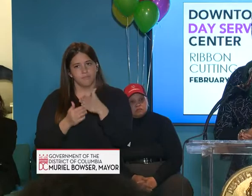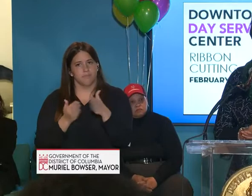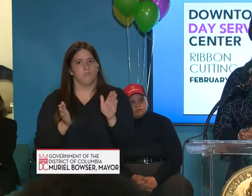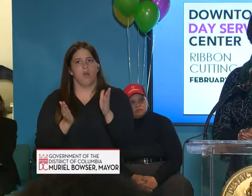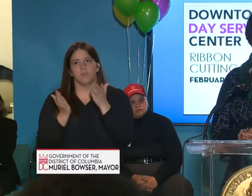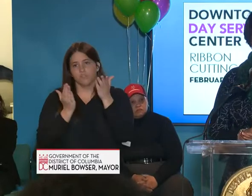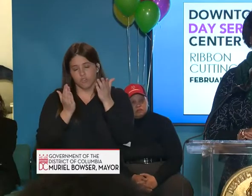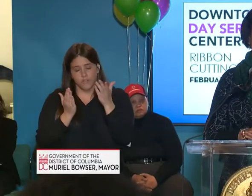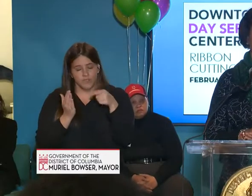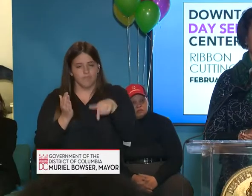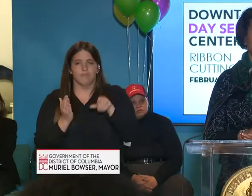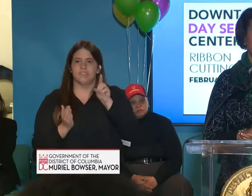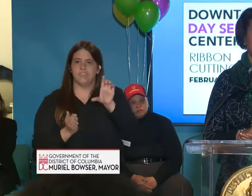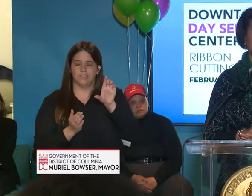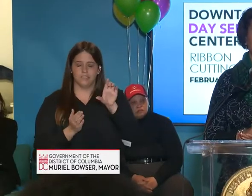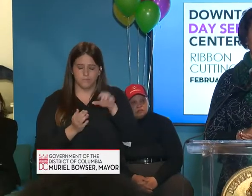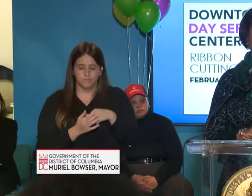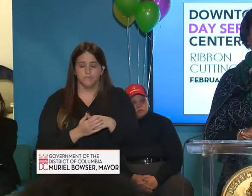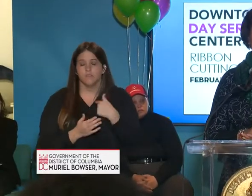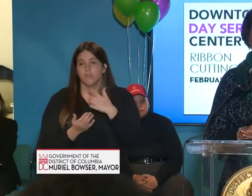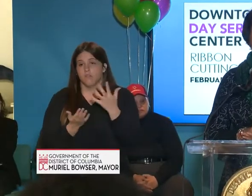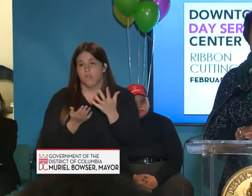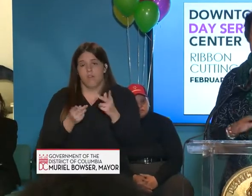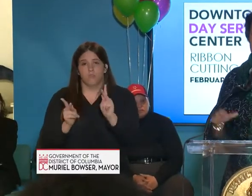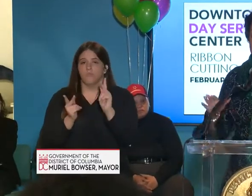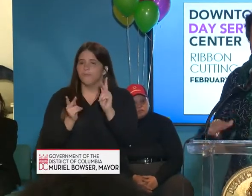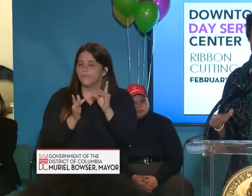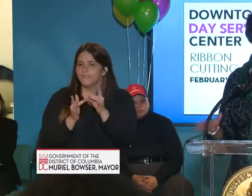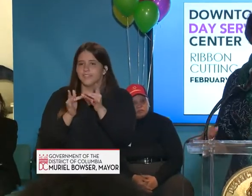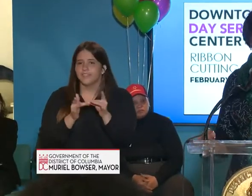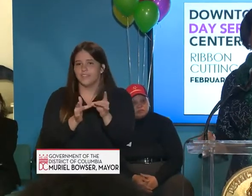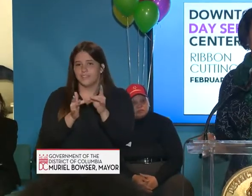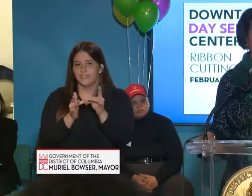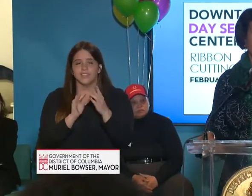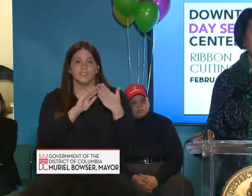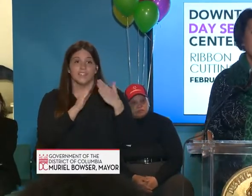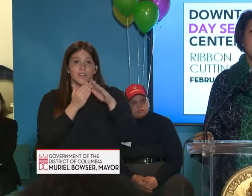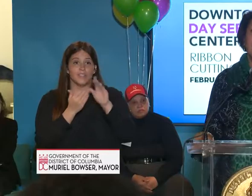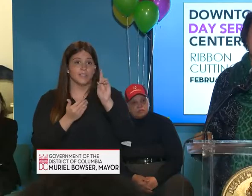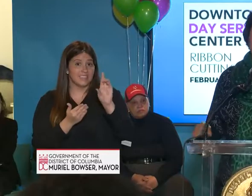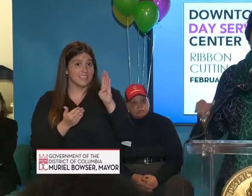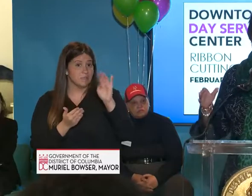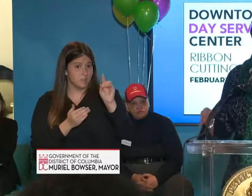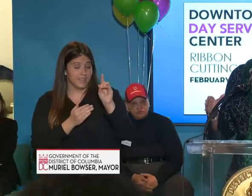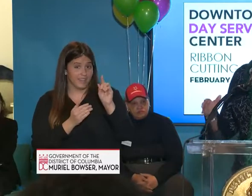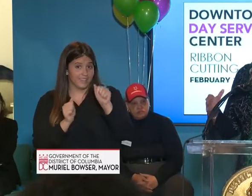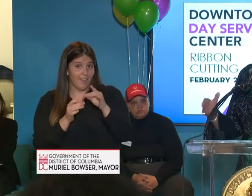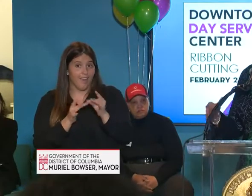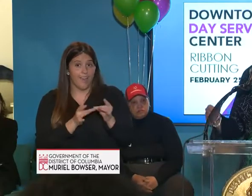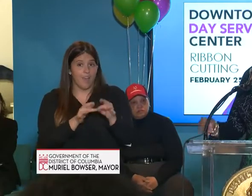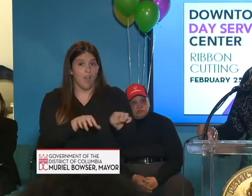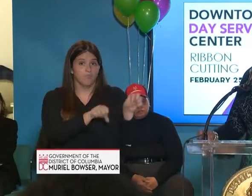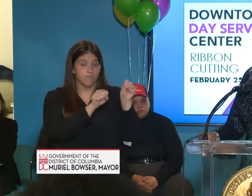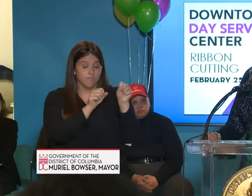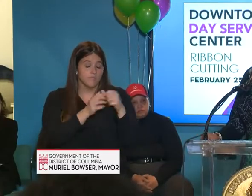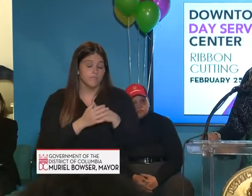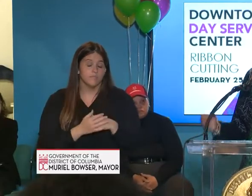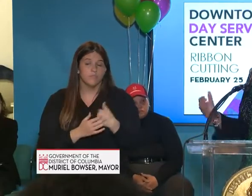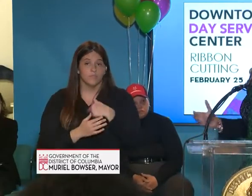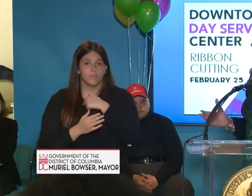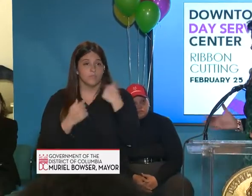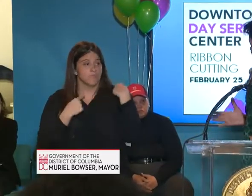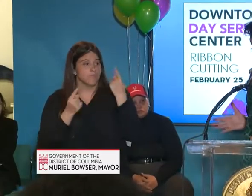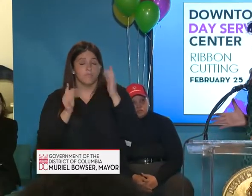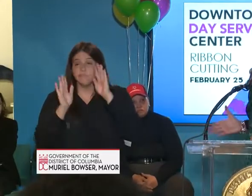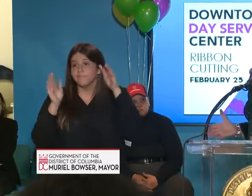of Columbia and now has the opportunity to lead the Downtown DC bid, we've all been very